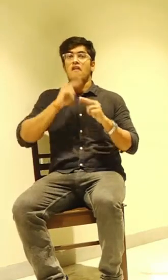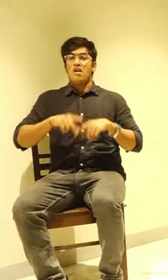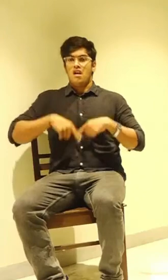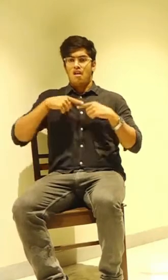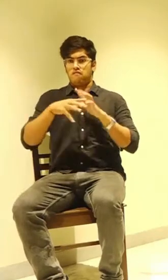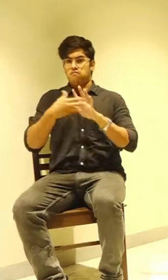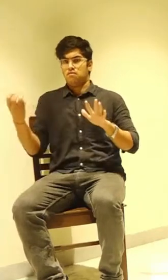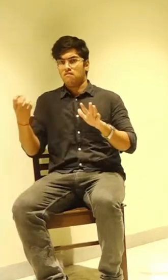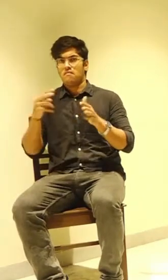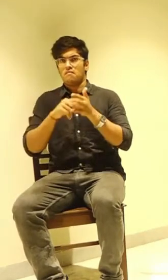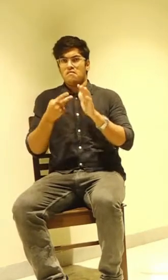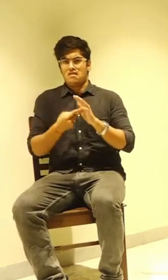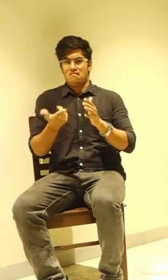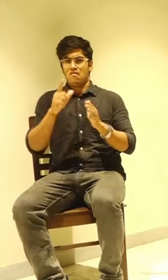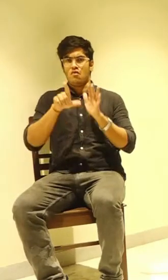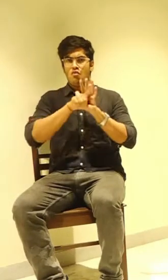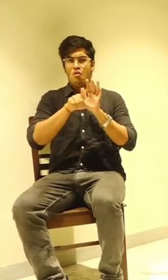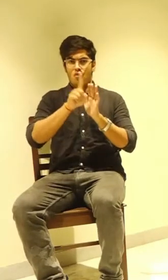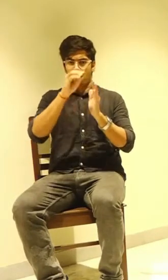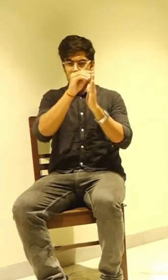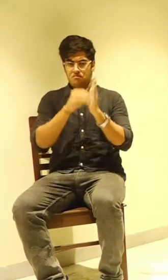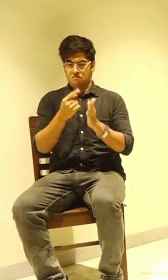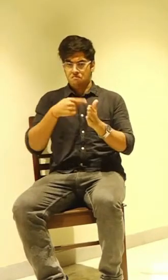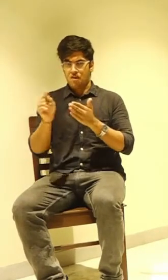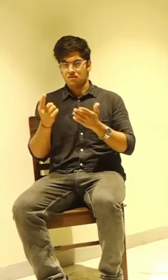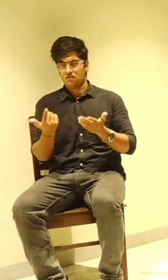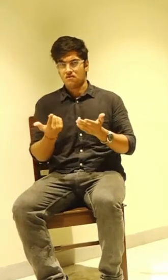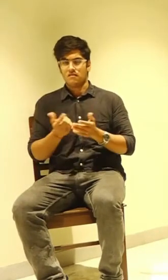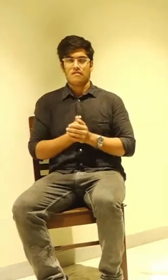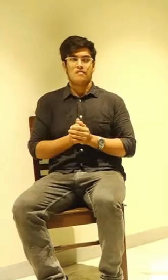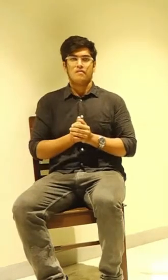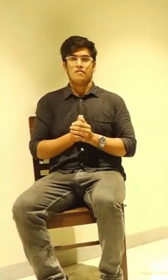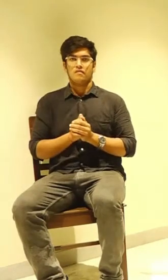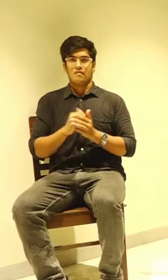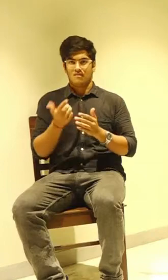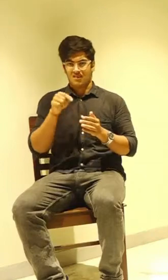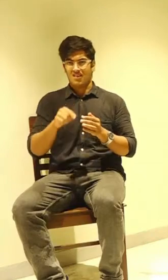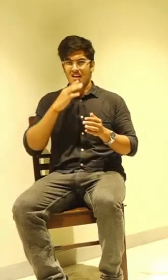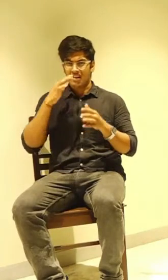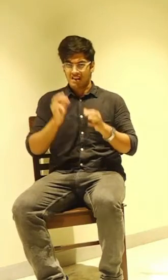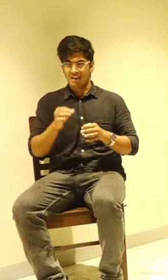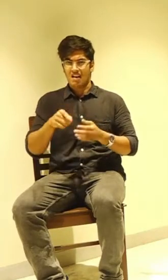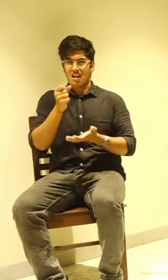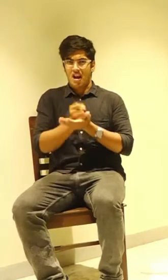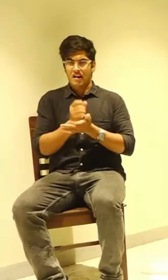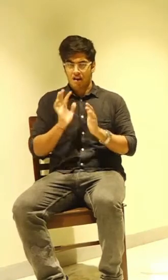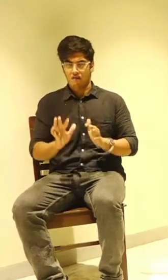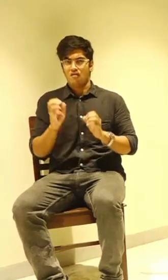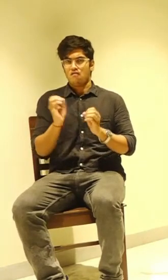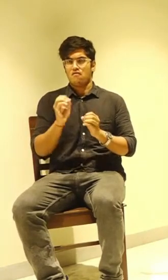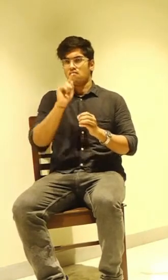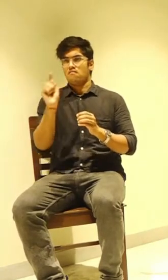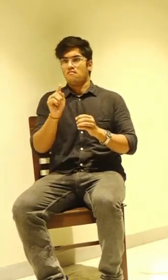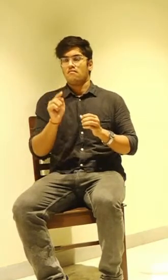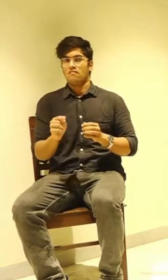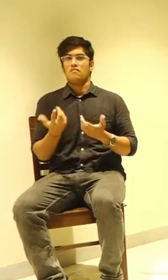that a legislature should pass a law with minimal requirements, then is it even a right against the legislature? Is it